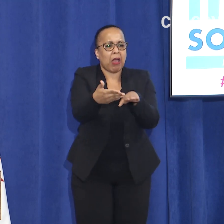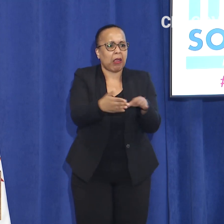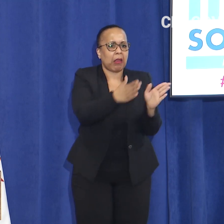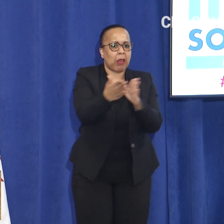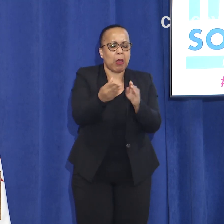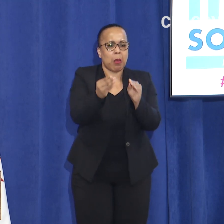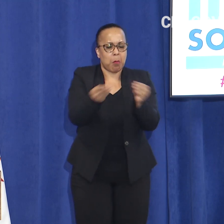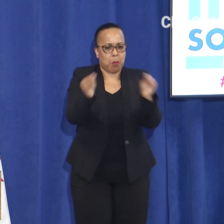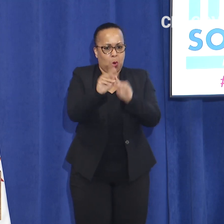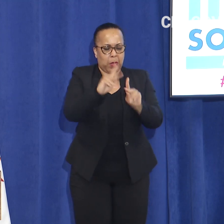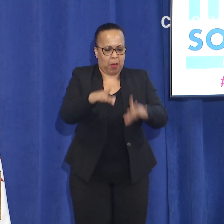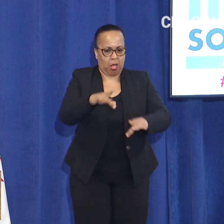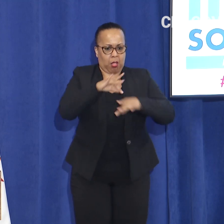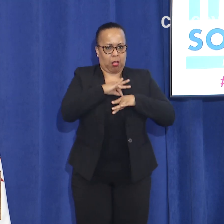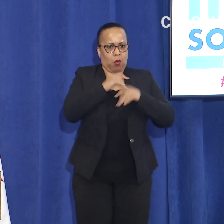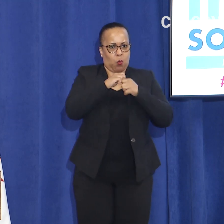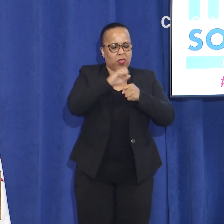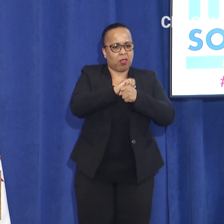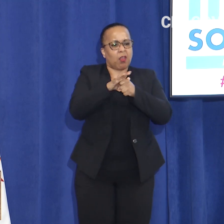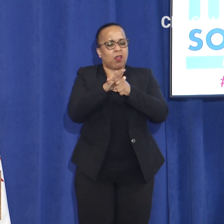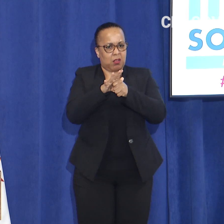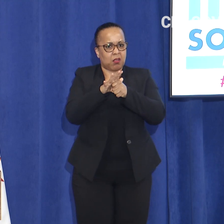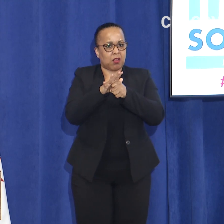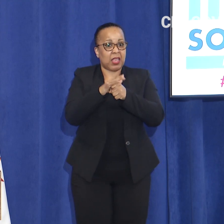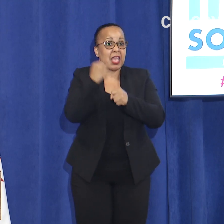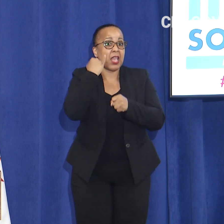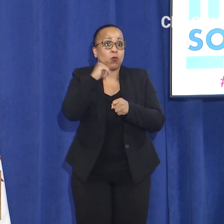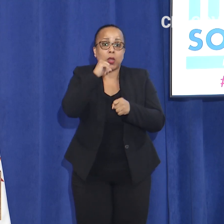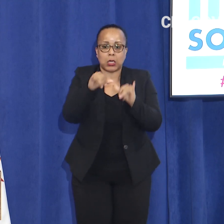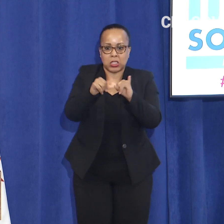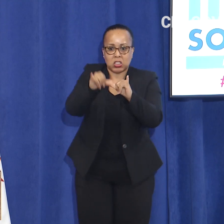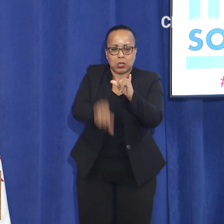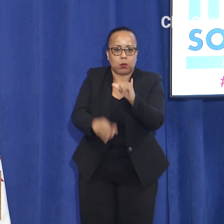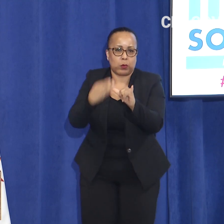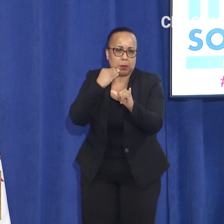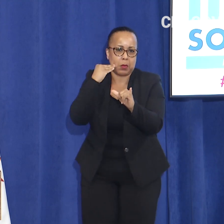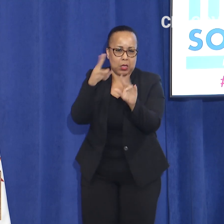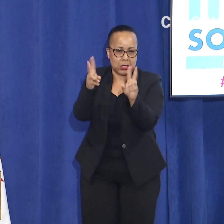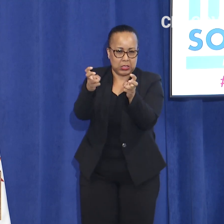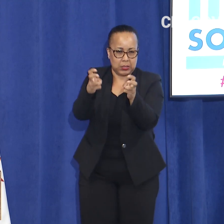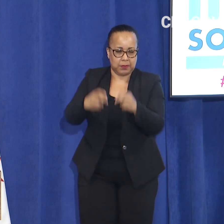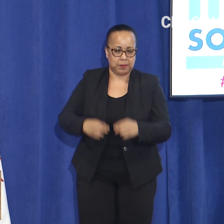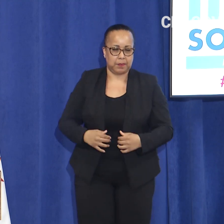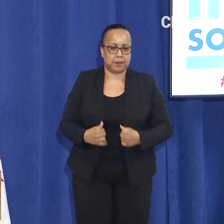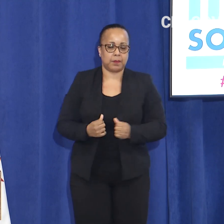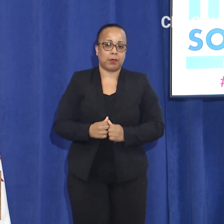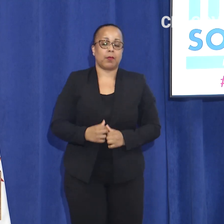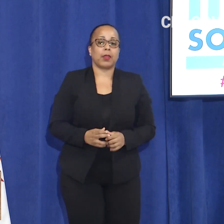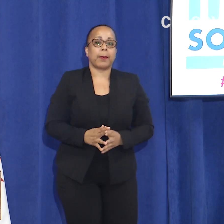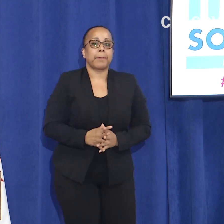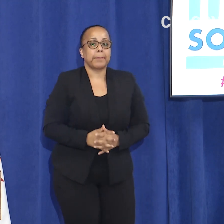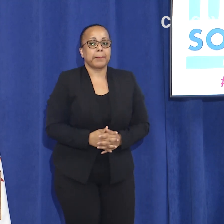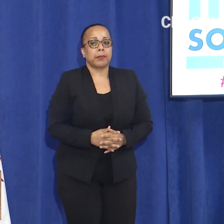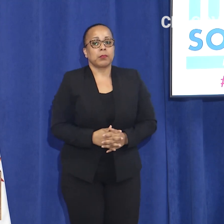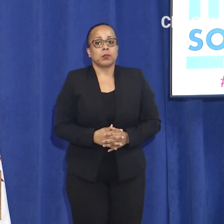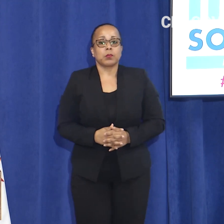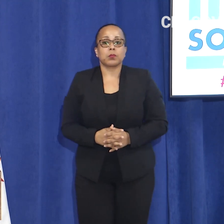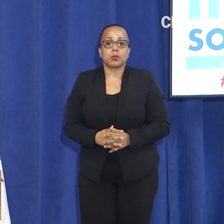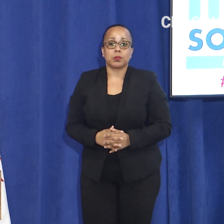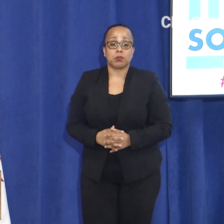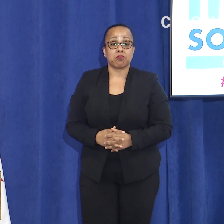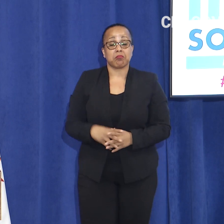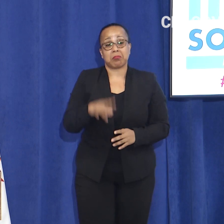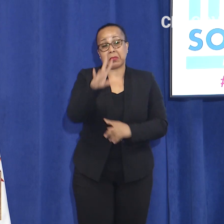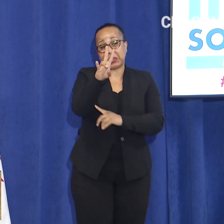people infected with the virus if we hadn't sheltered in place. The figure of